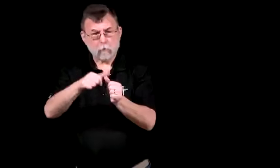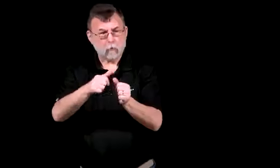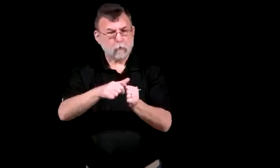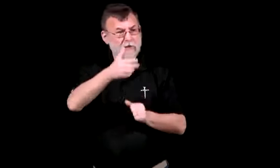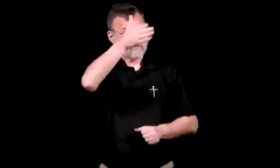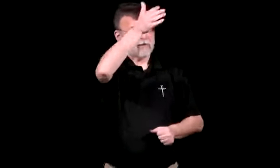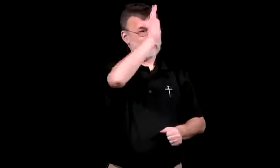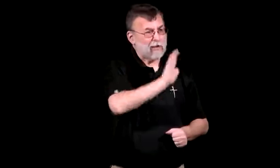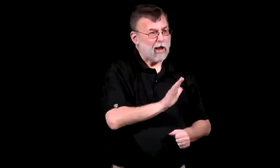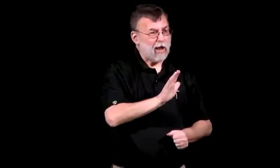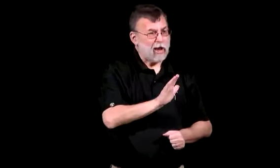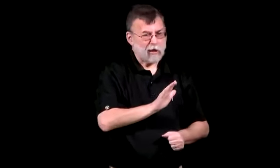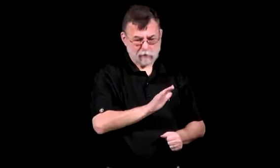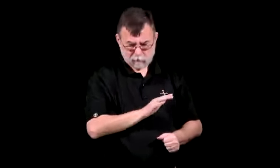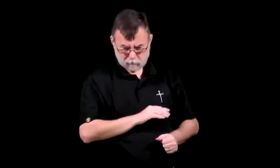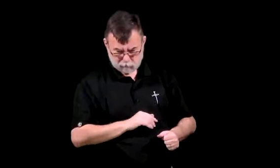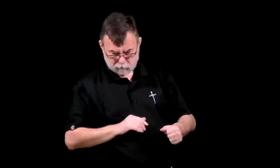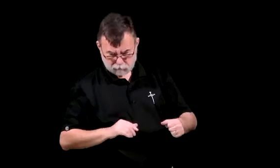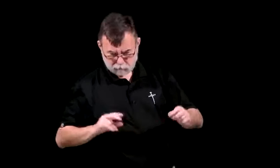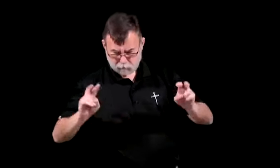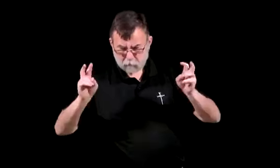Another example is